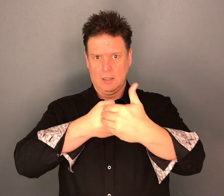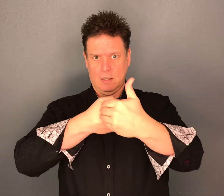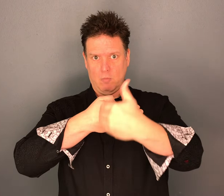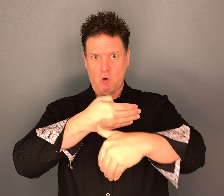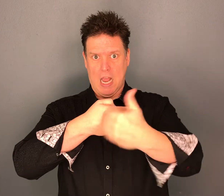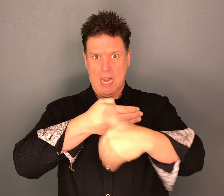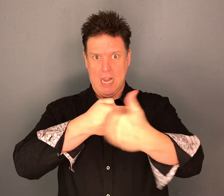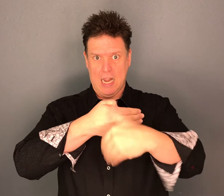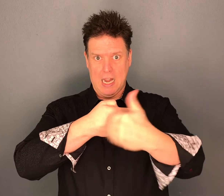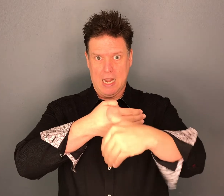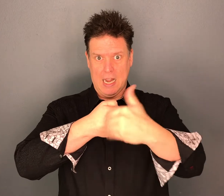Bread.